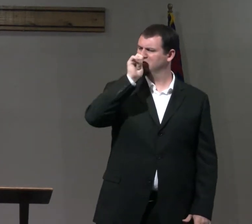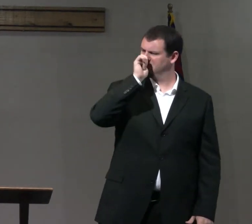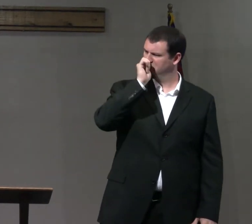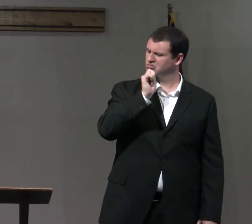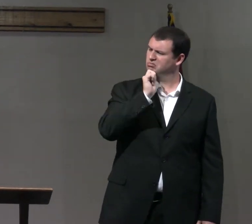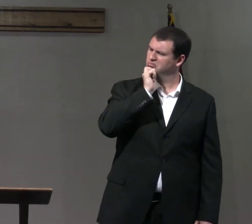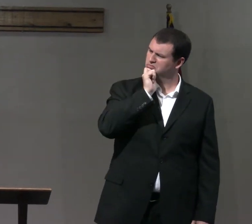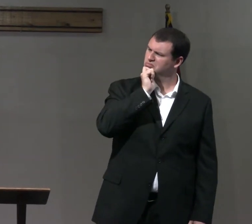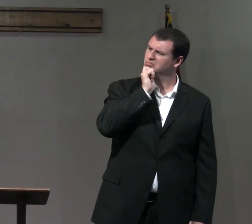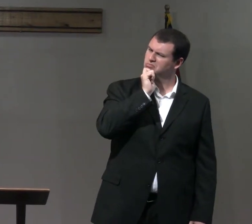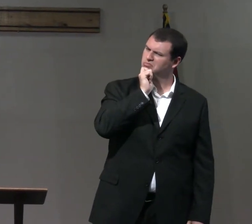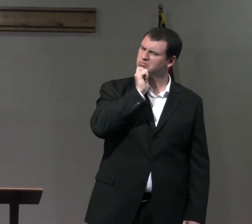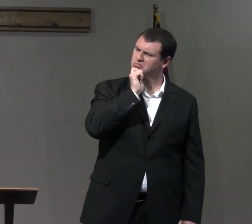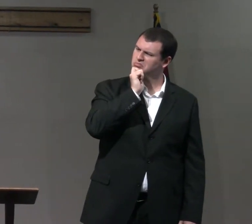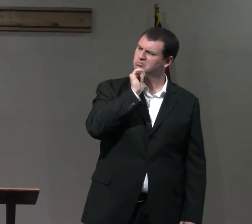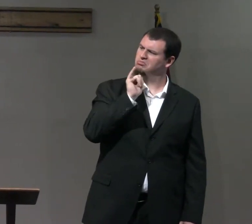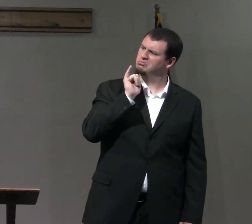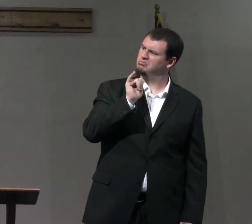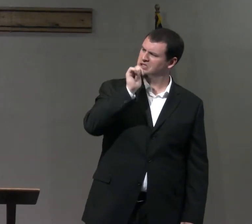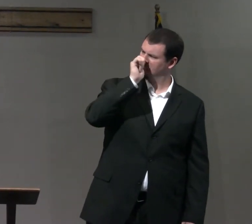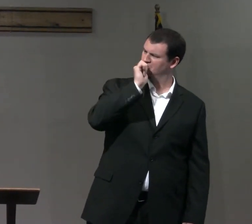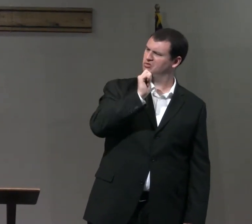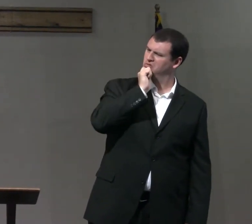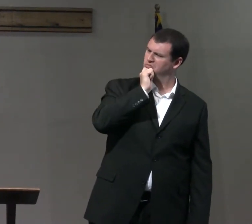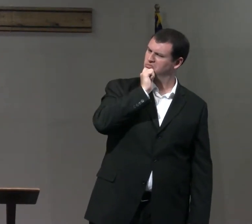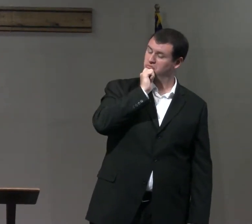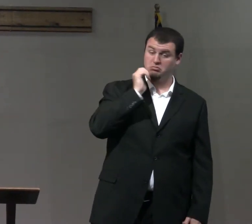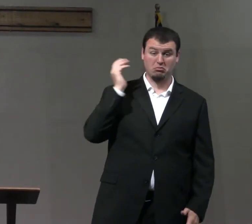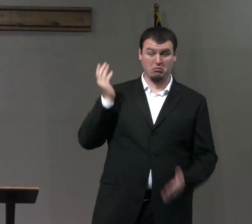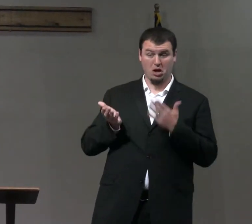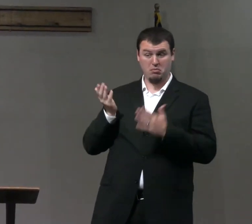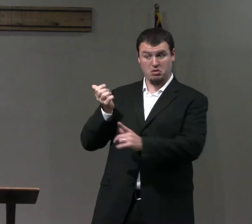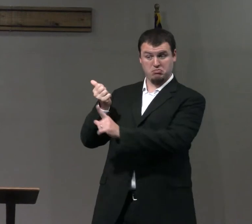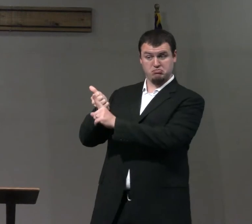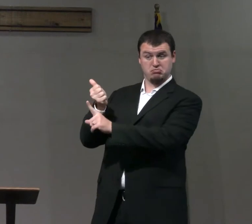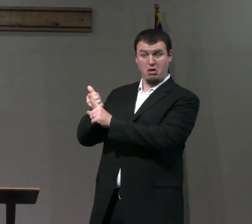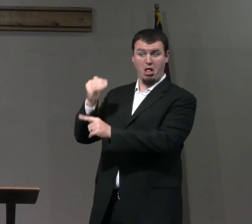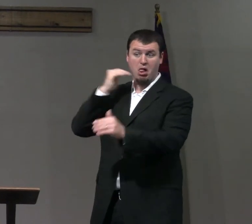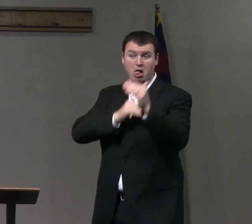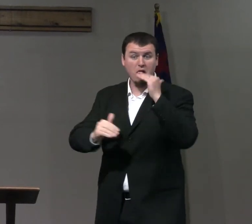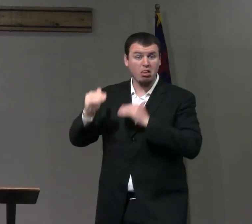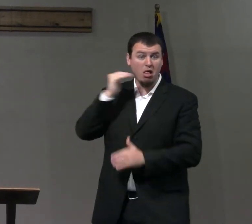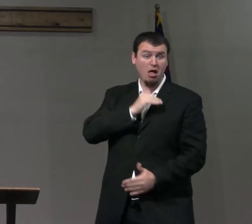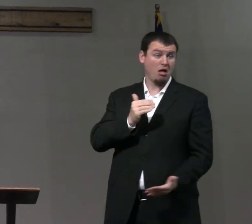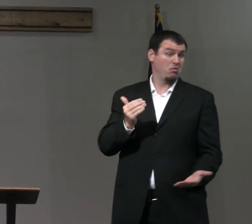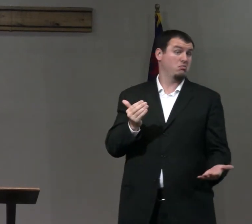over there and ask about me, then, you know, that might be interesting. Are they